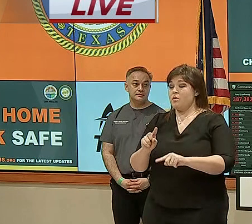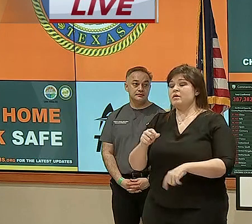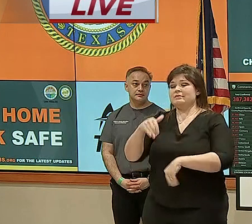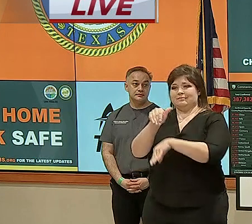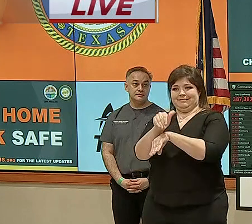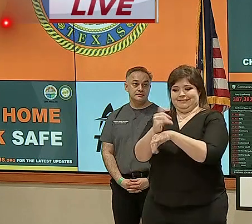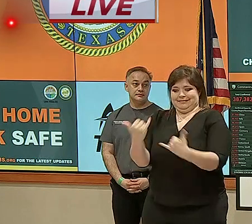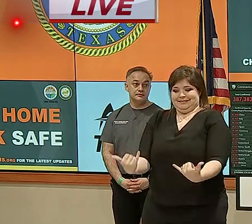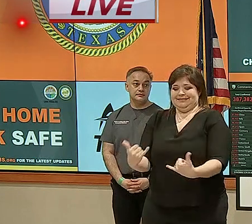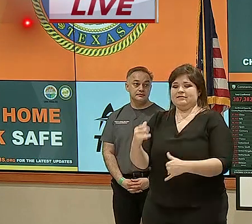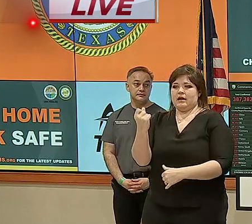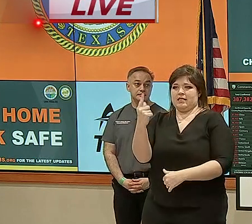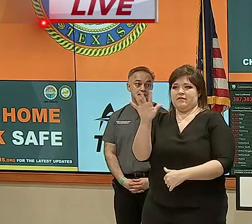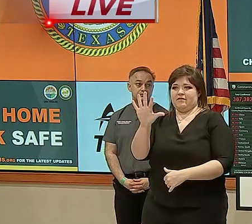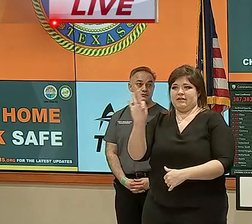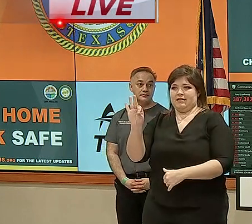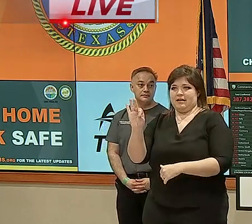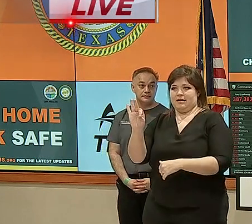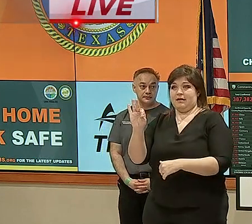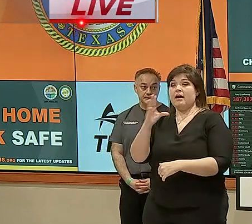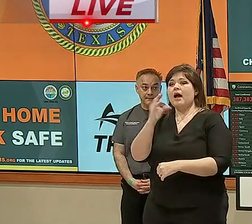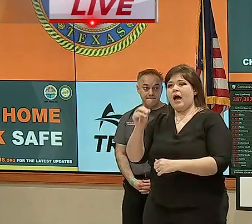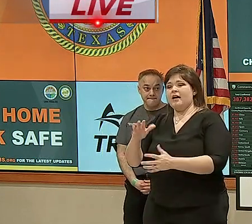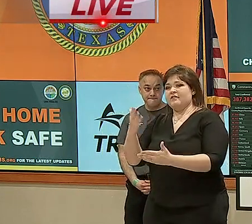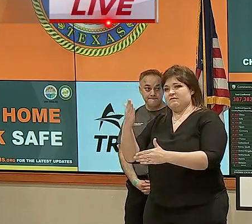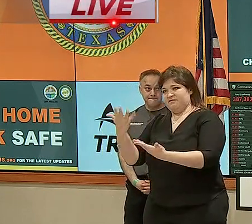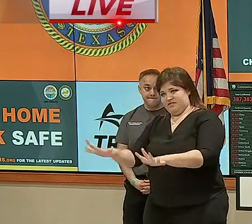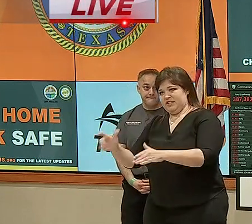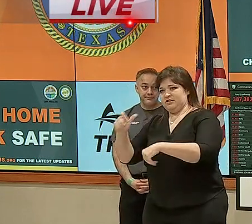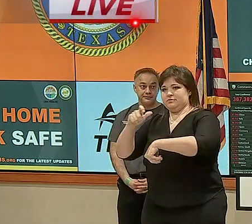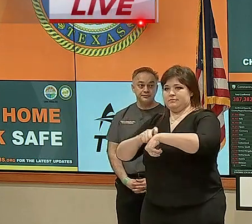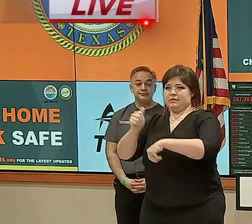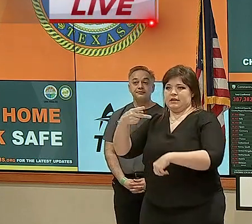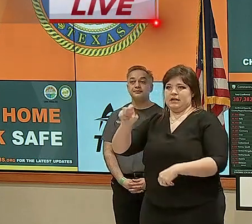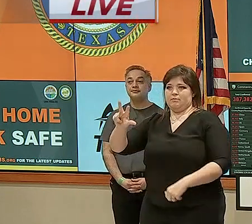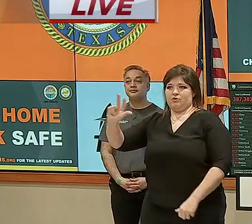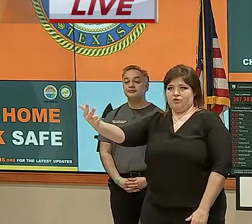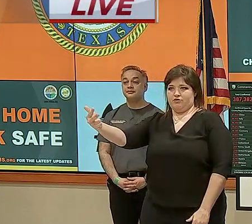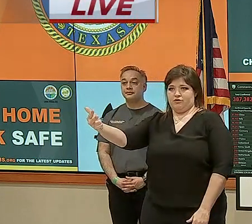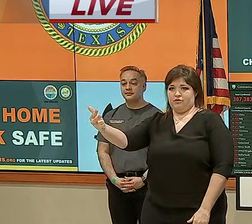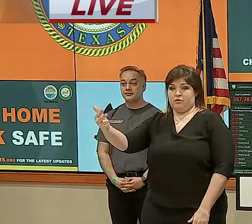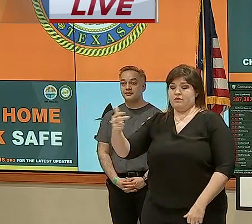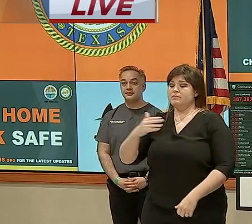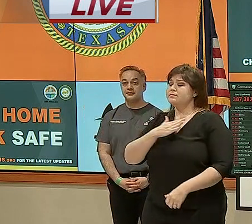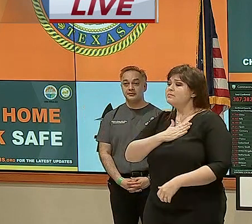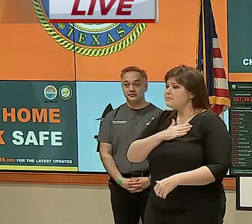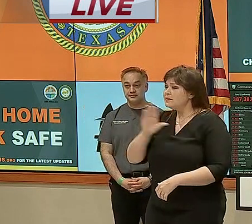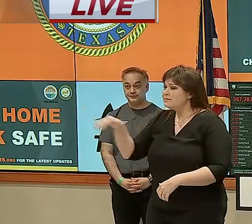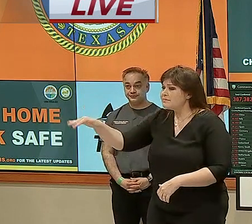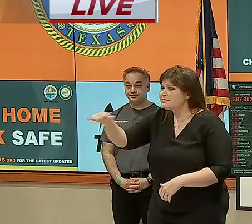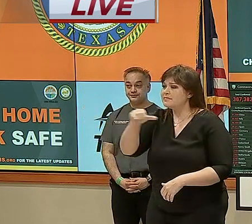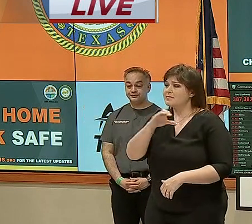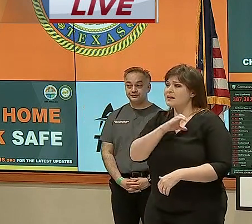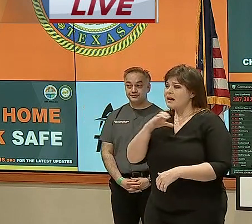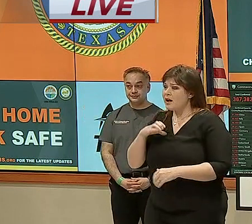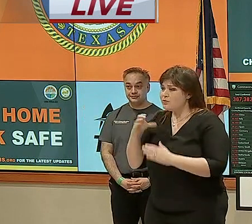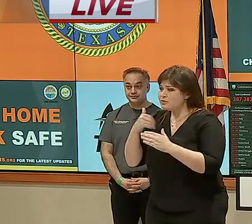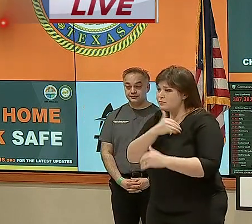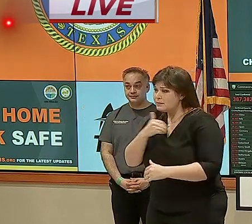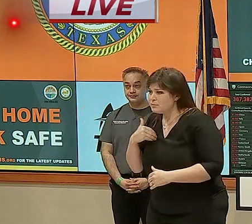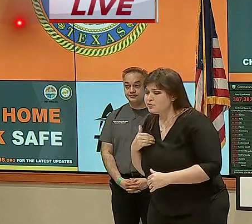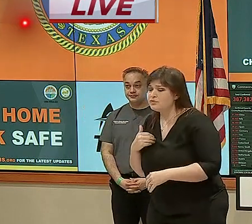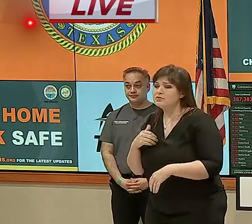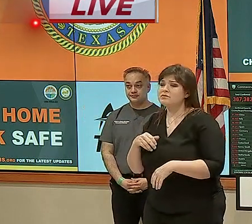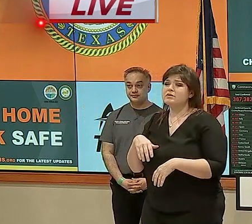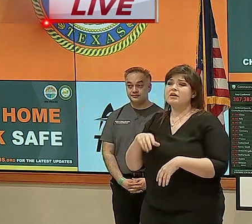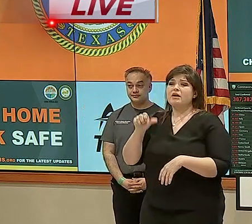ask members of City Council and others to join with us in explaining and articulating the message to all